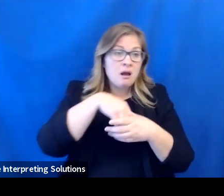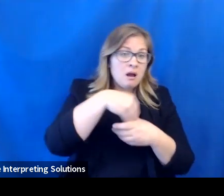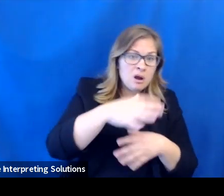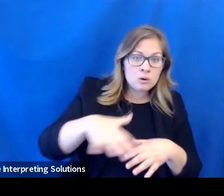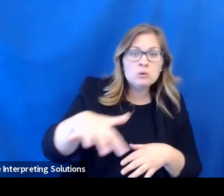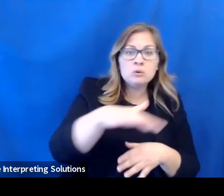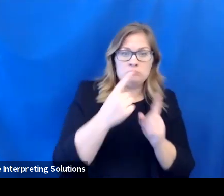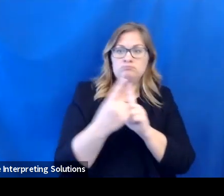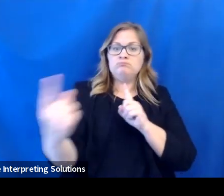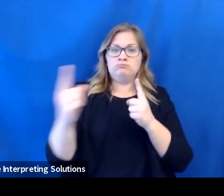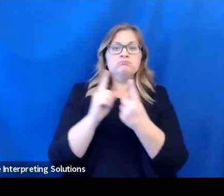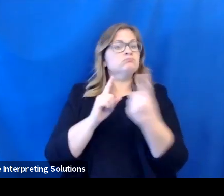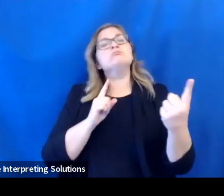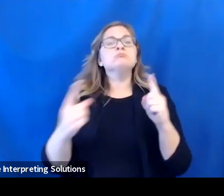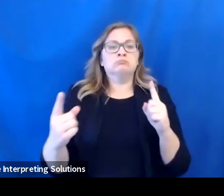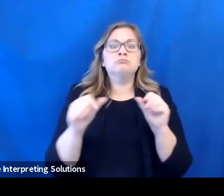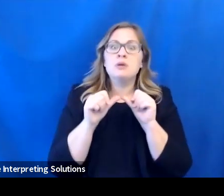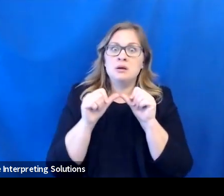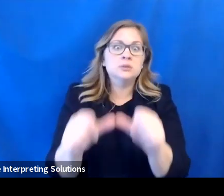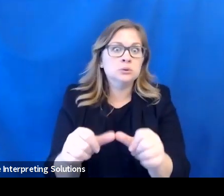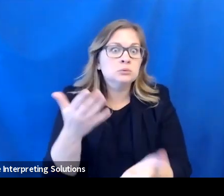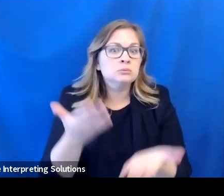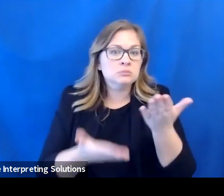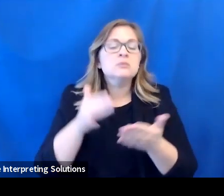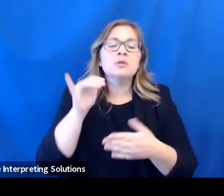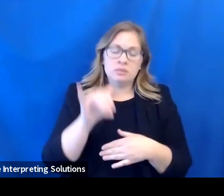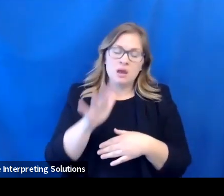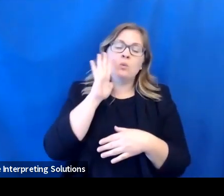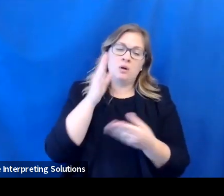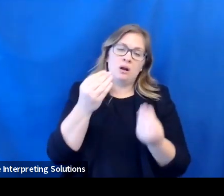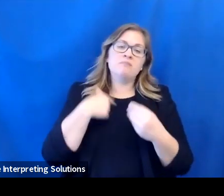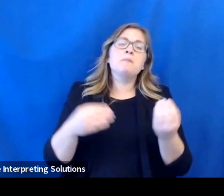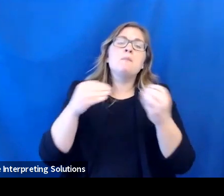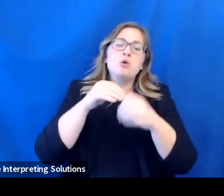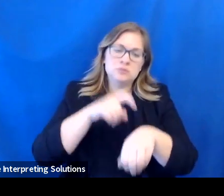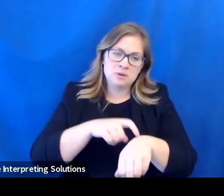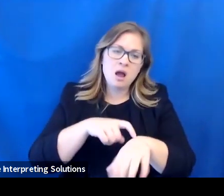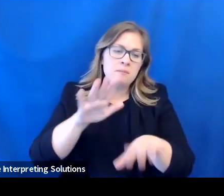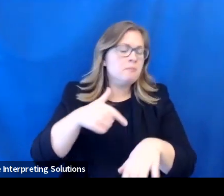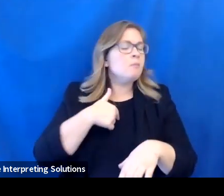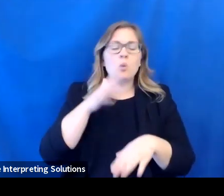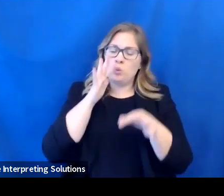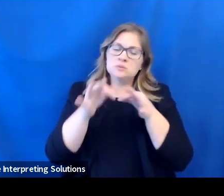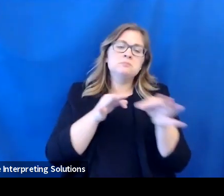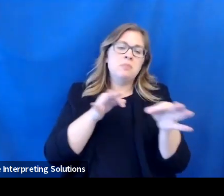want to use it wisely. So we'll talk more on it tomorrow. Thank you.